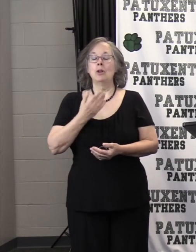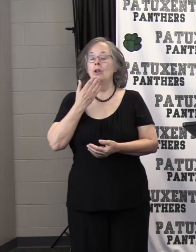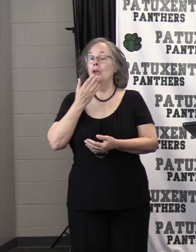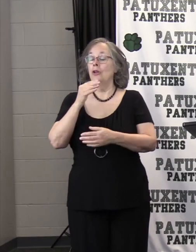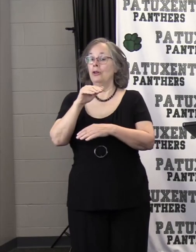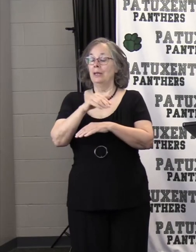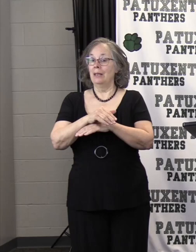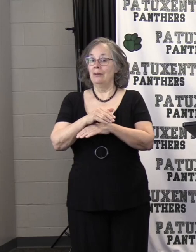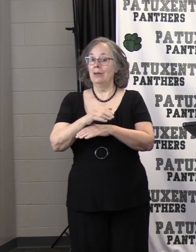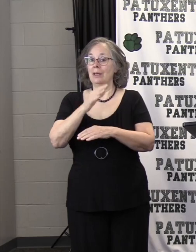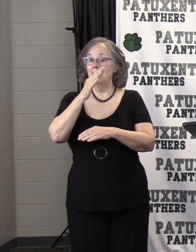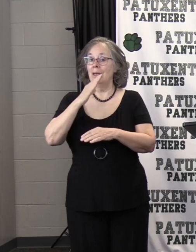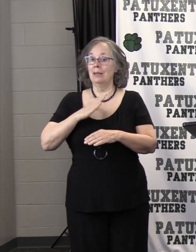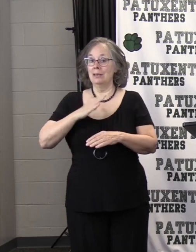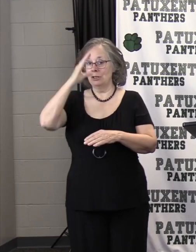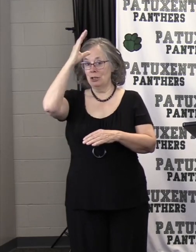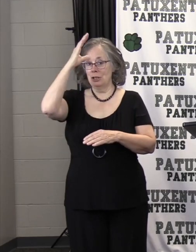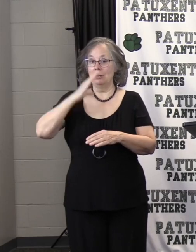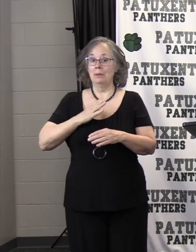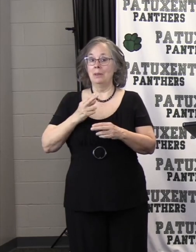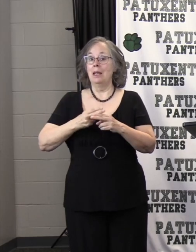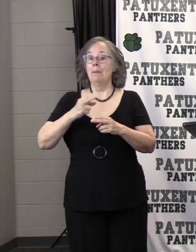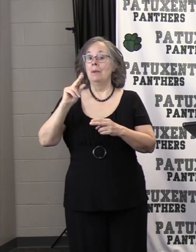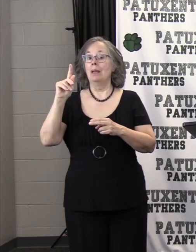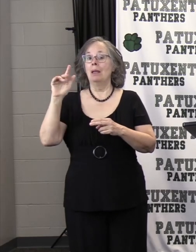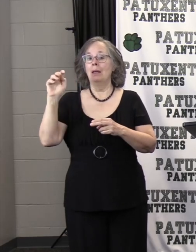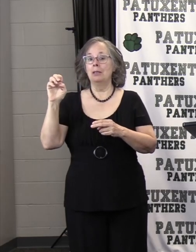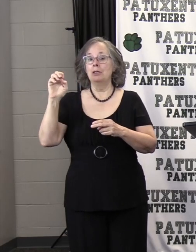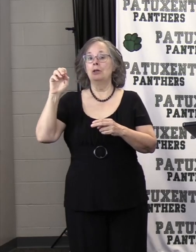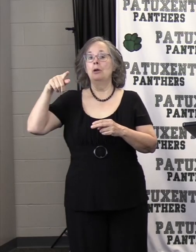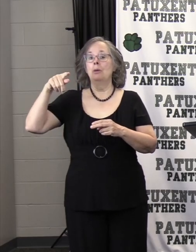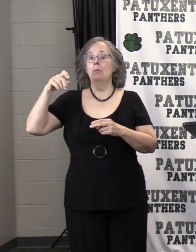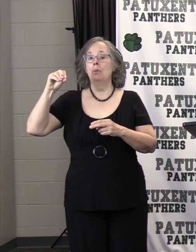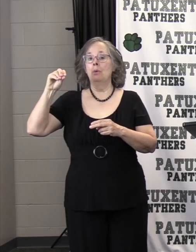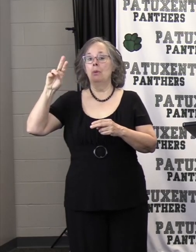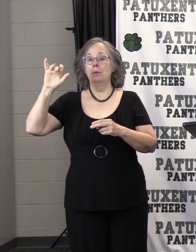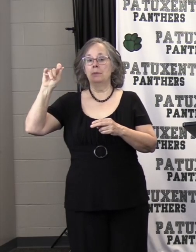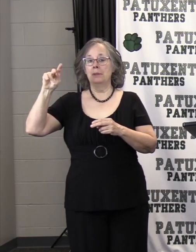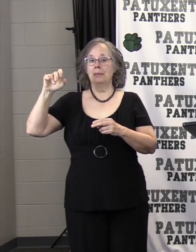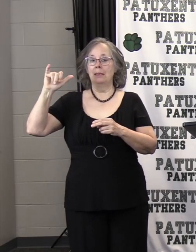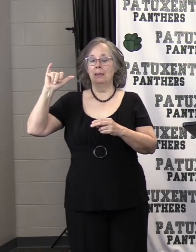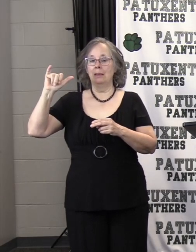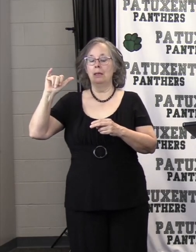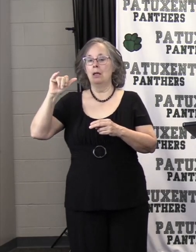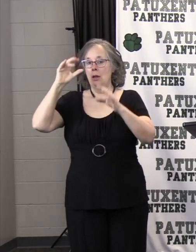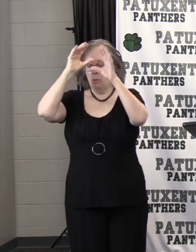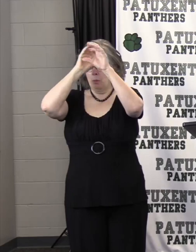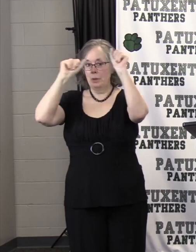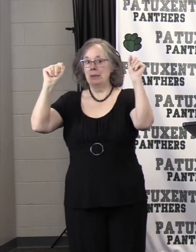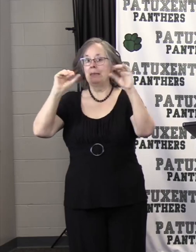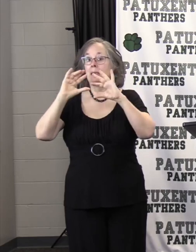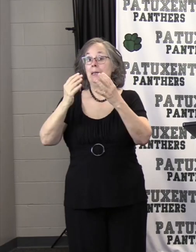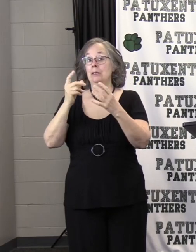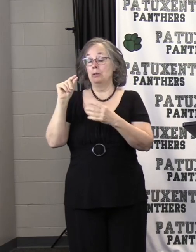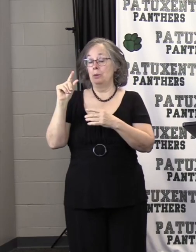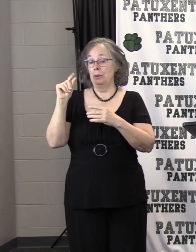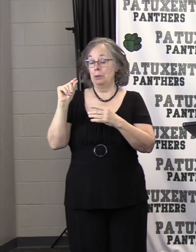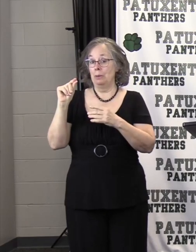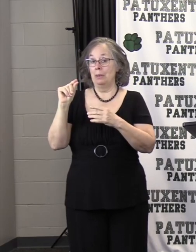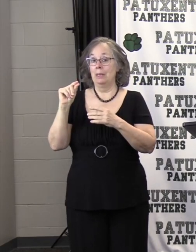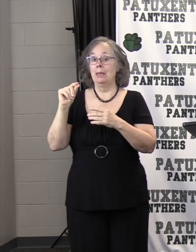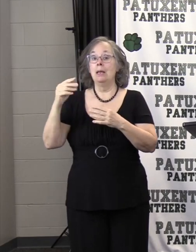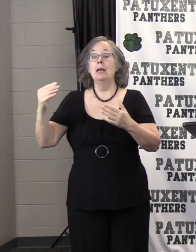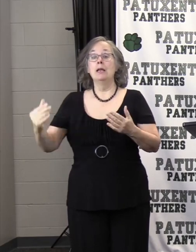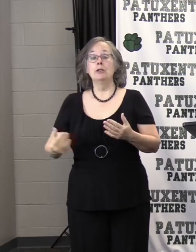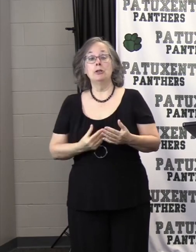Ladies and gentlemen, my name is Kate Peremski. I am the president of Patuxent High School Class of 2020. I would like to introduce Celia